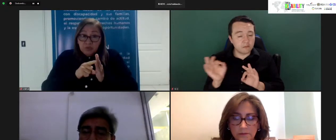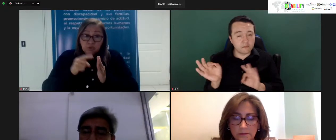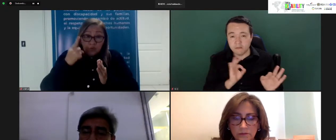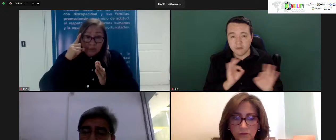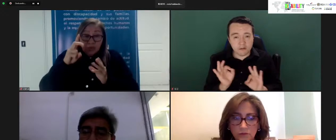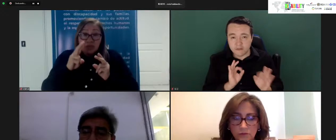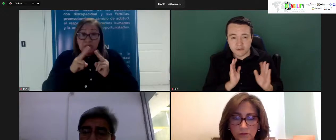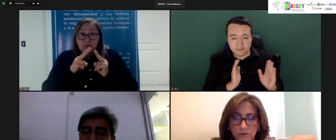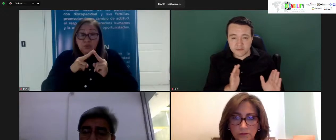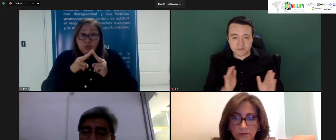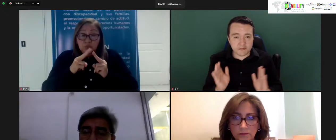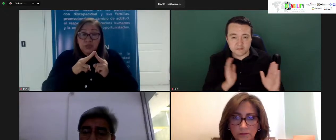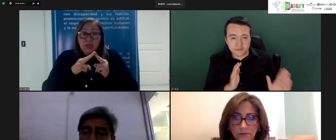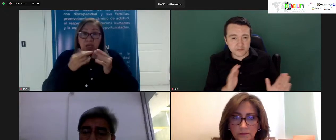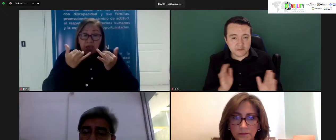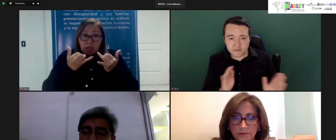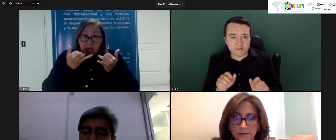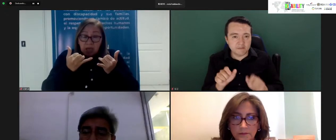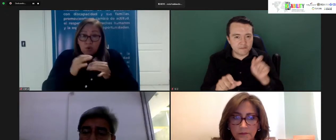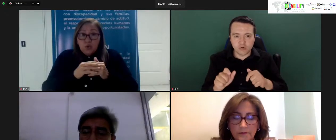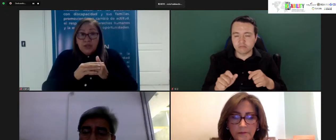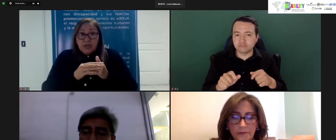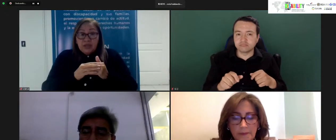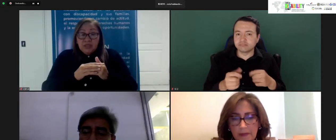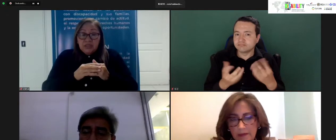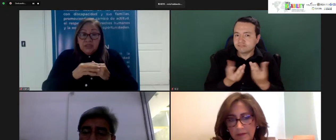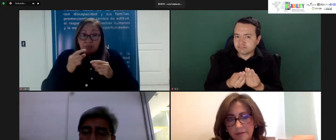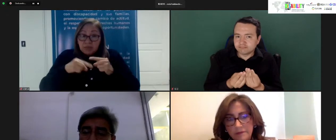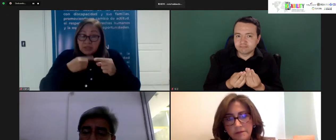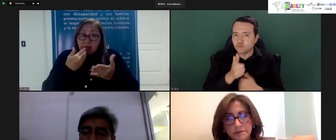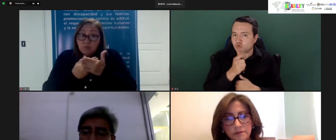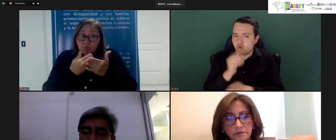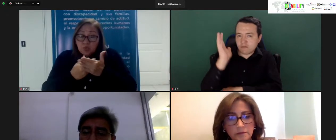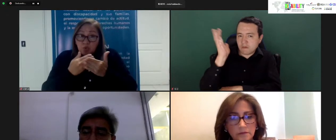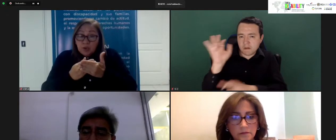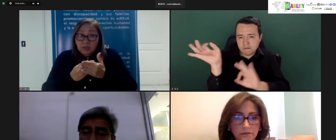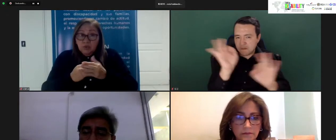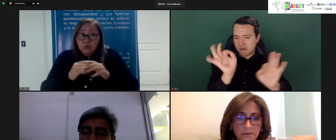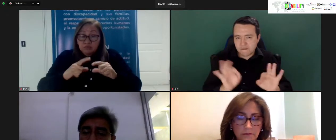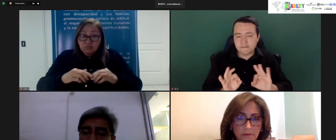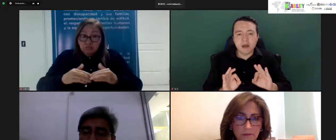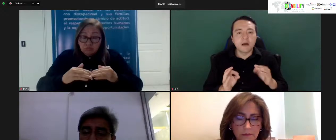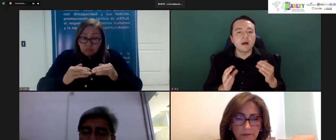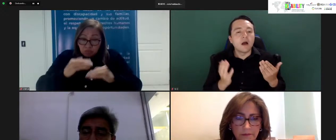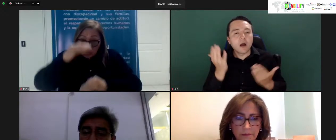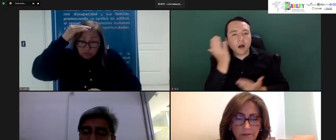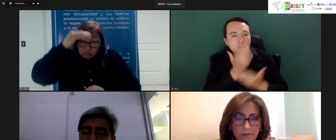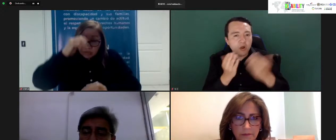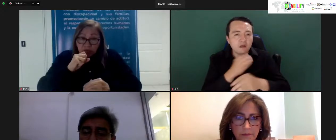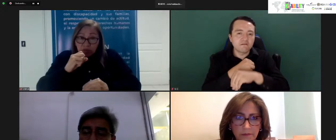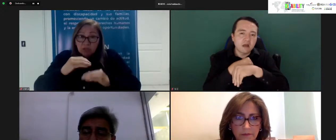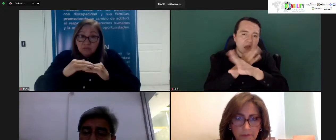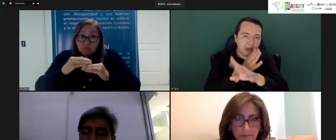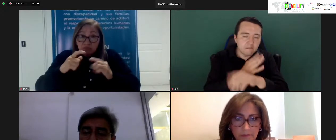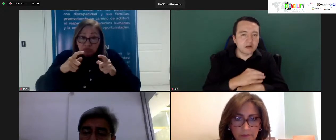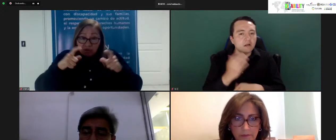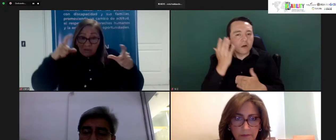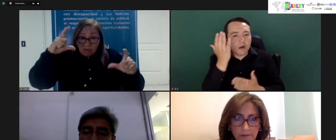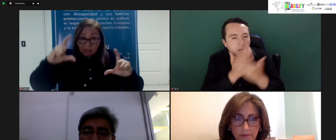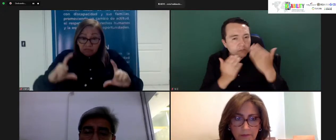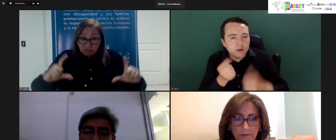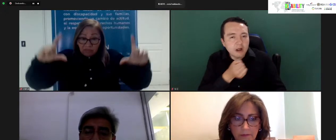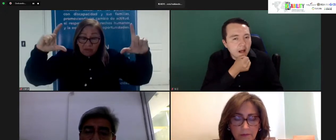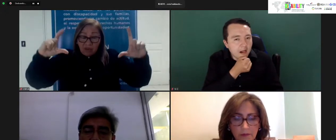we work with the panelists who are coming in now so that we can test